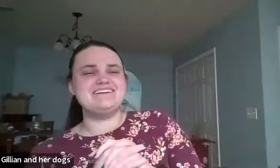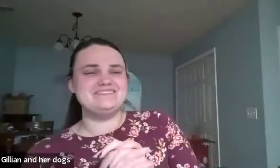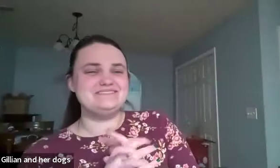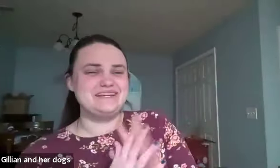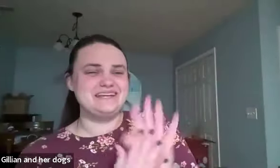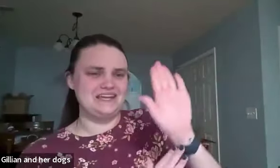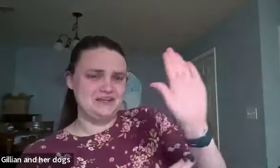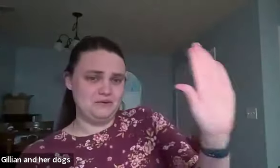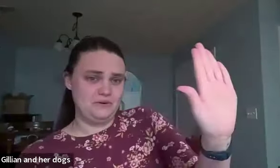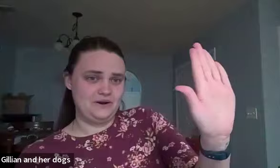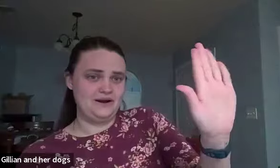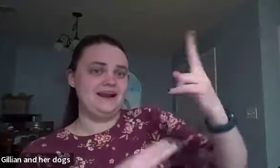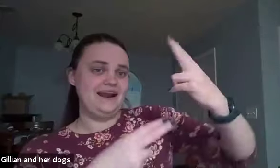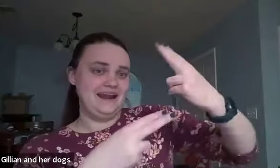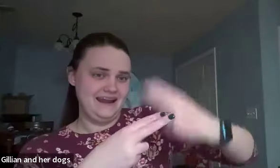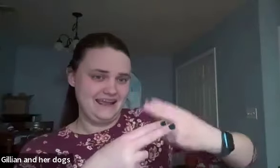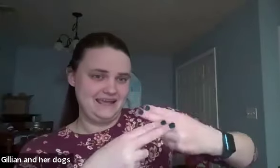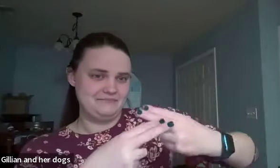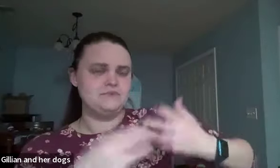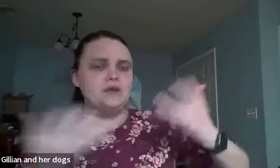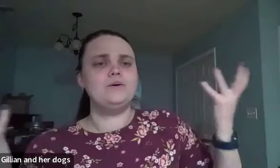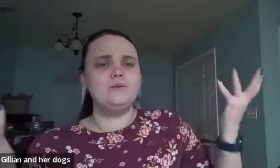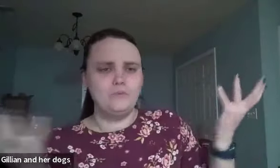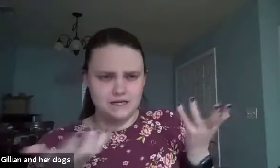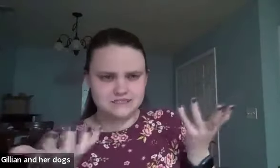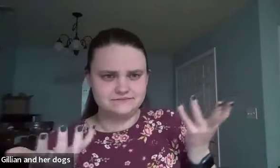so it would be your name, what?